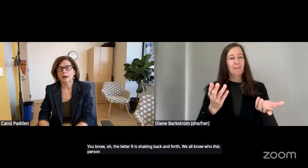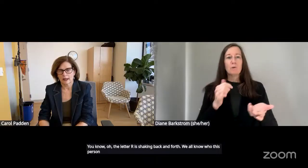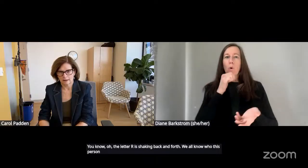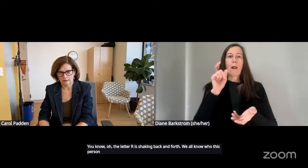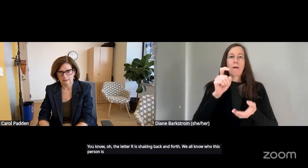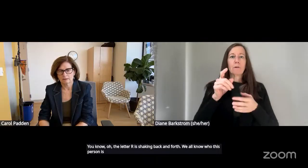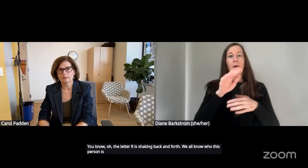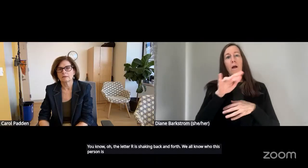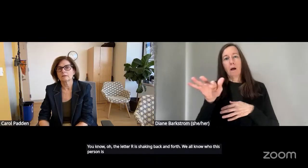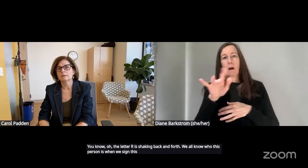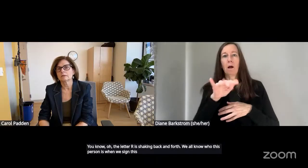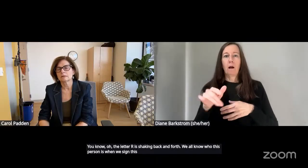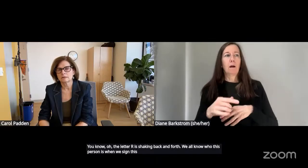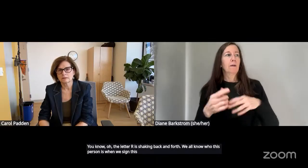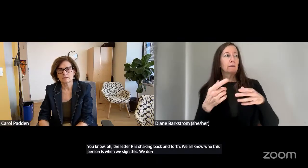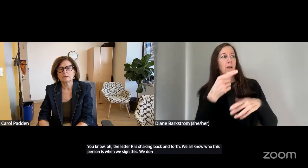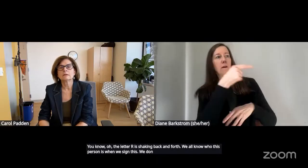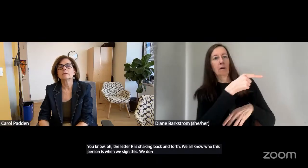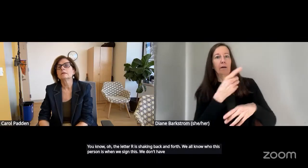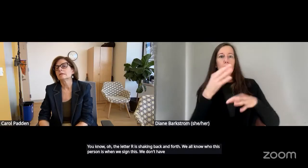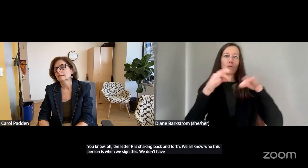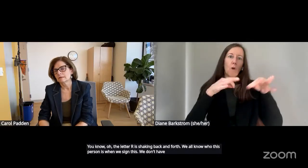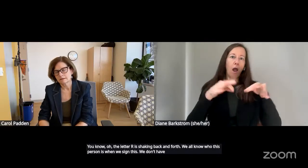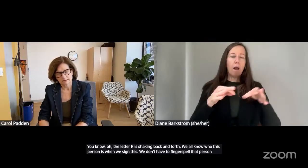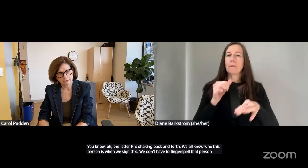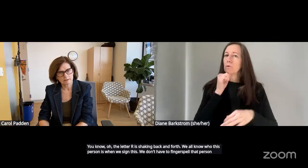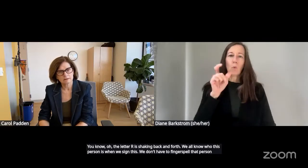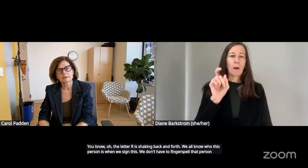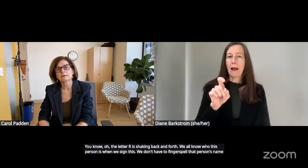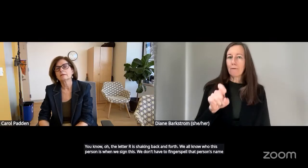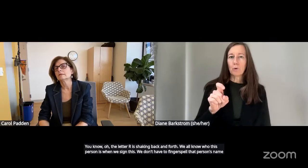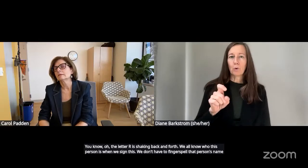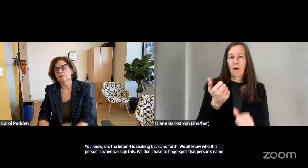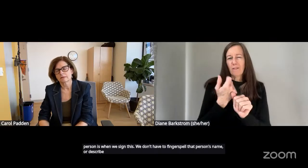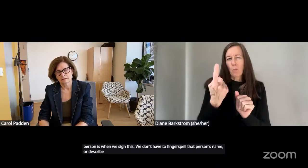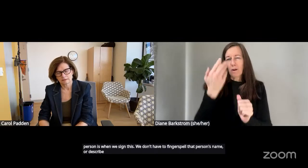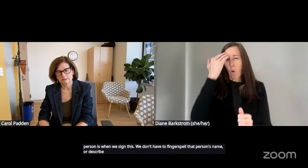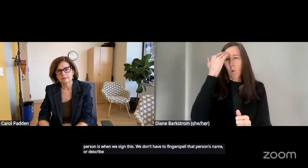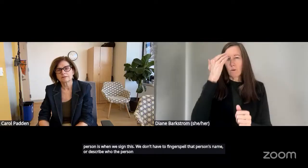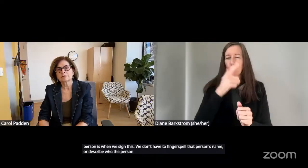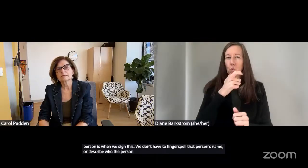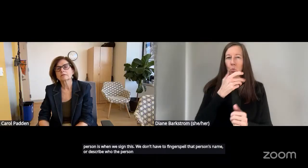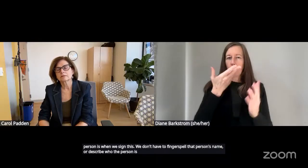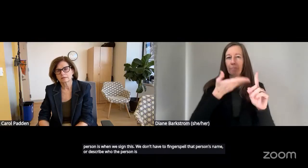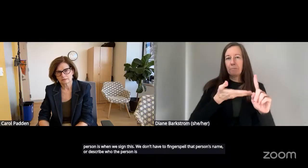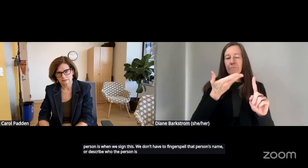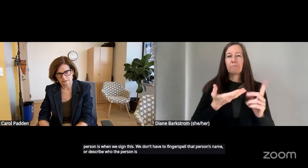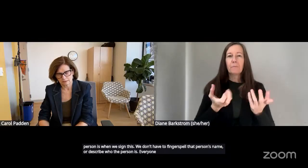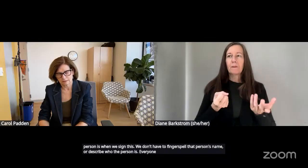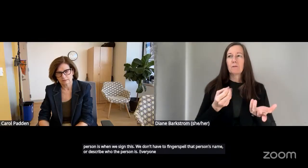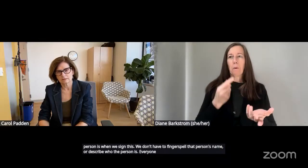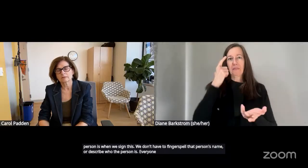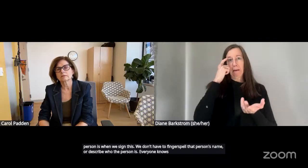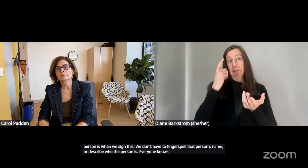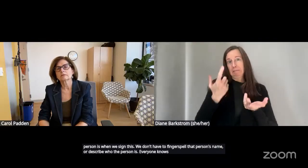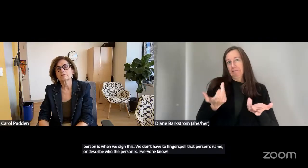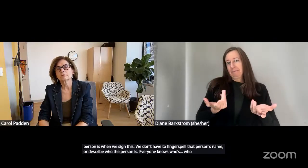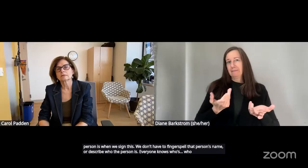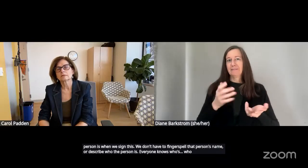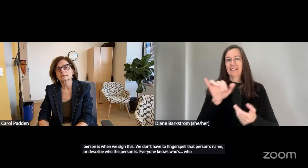we sign this. We don't have to finger spell that person's name or describe who the person is. Everyone knows who this person is with